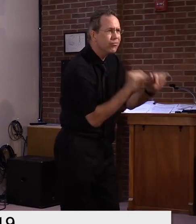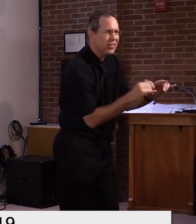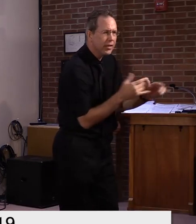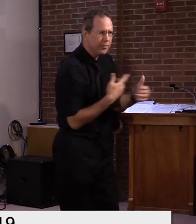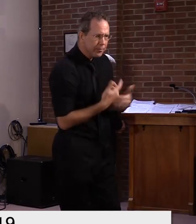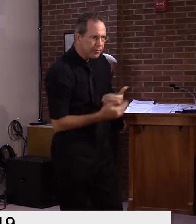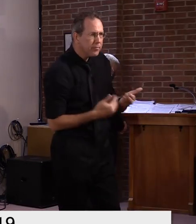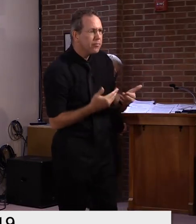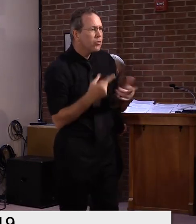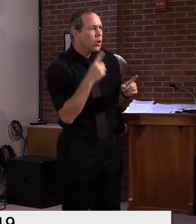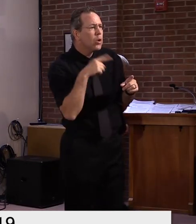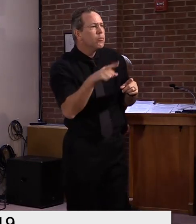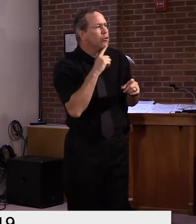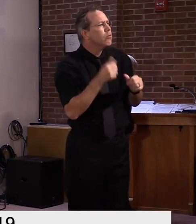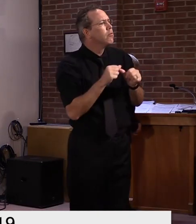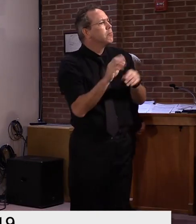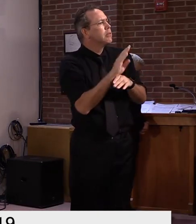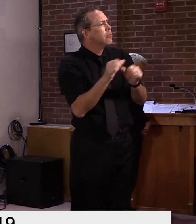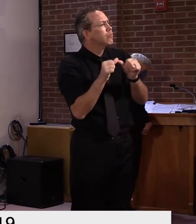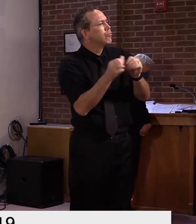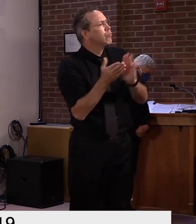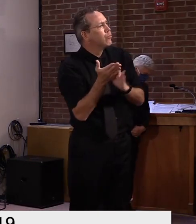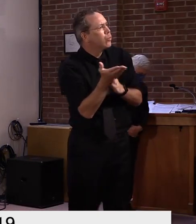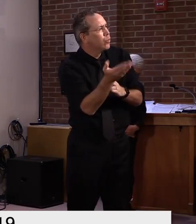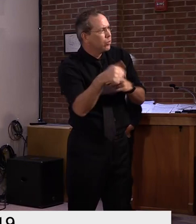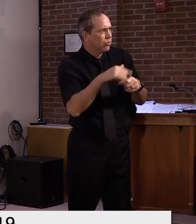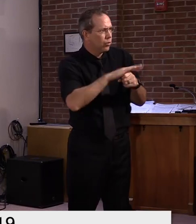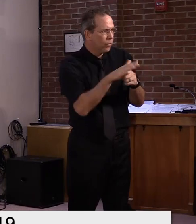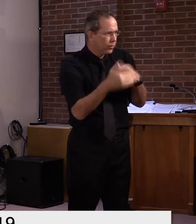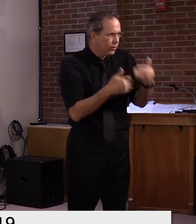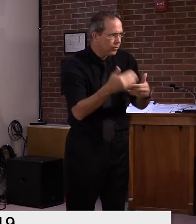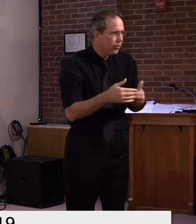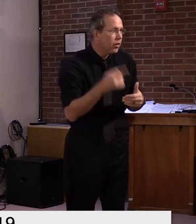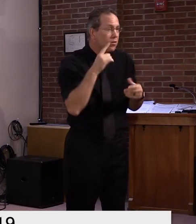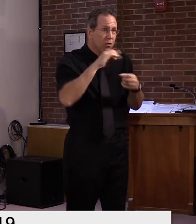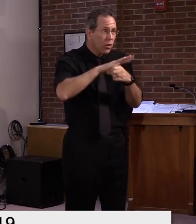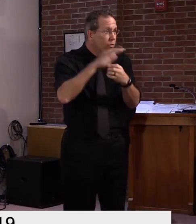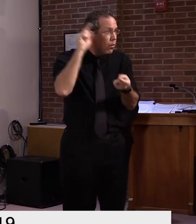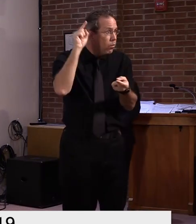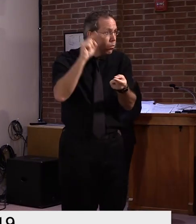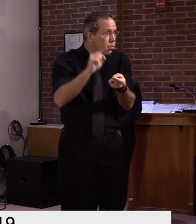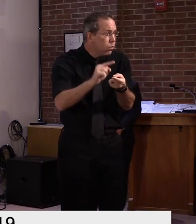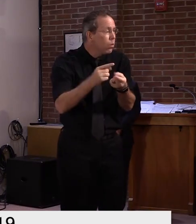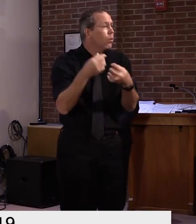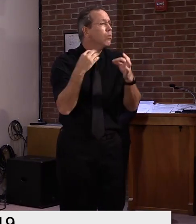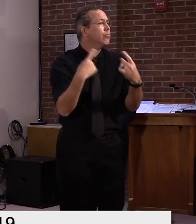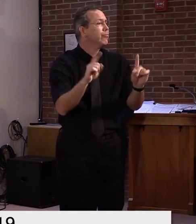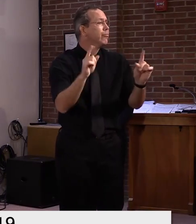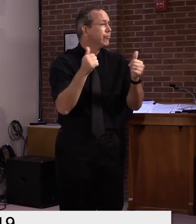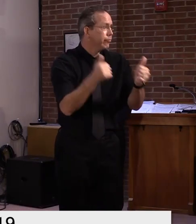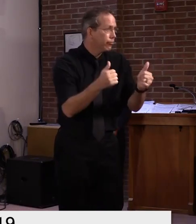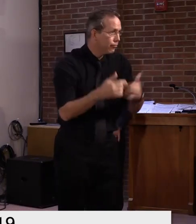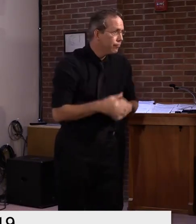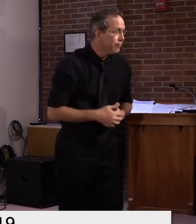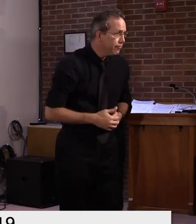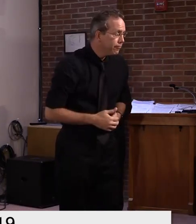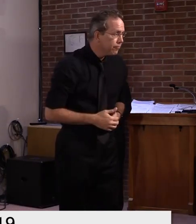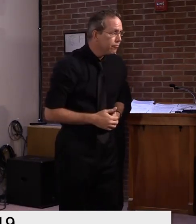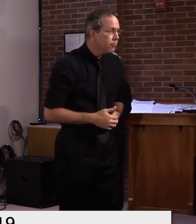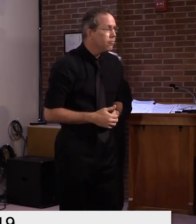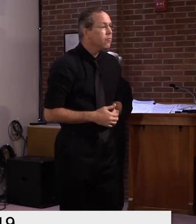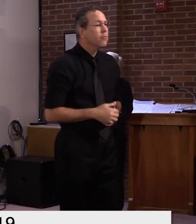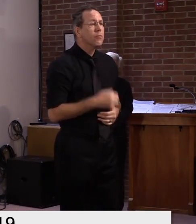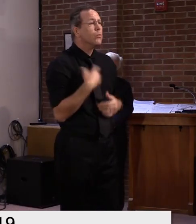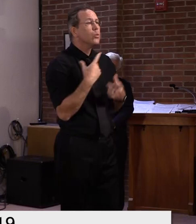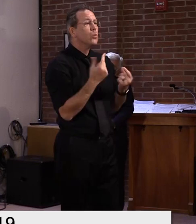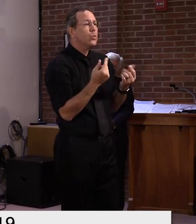work our way out of this pandemic. The way I see it, the two most important things we can do as we respond to